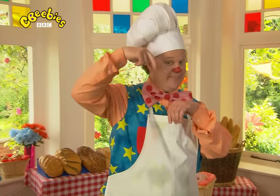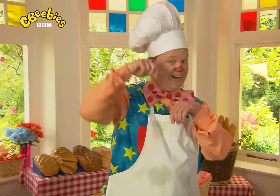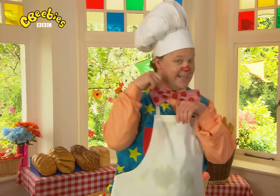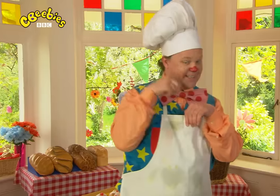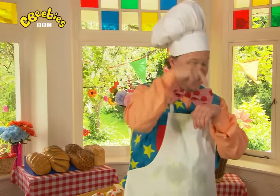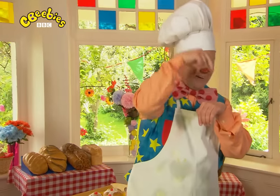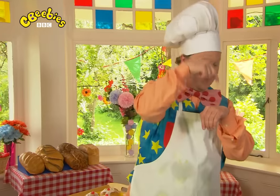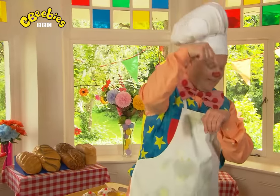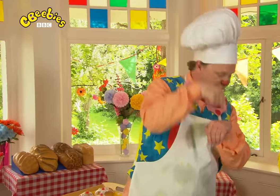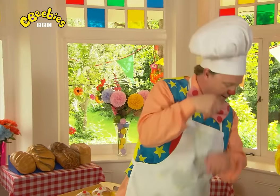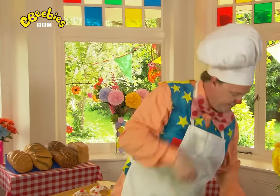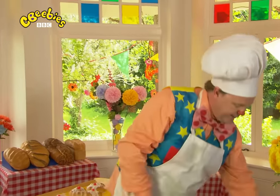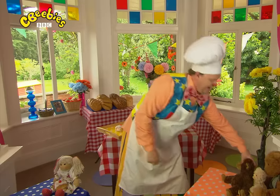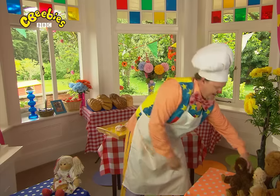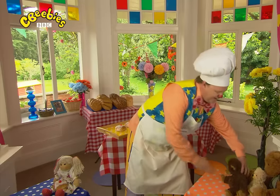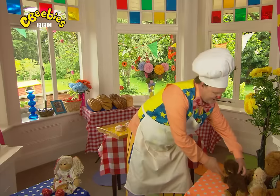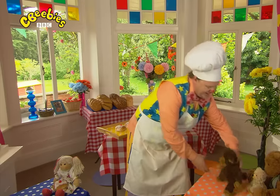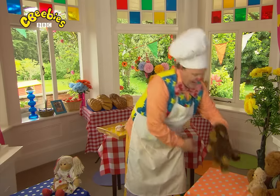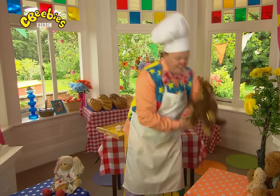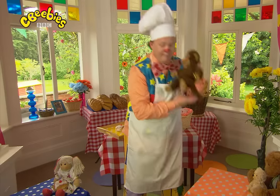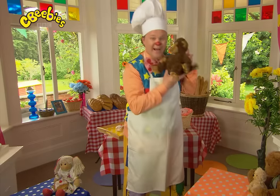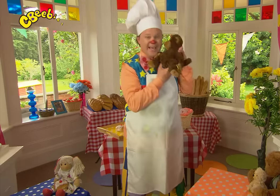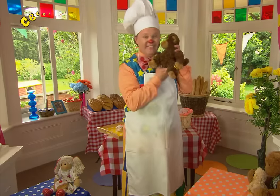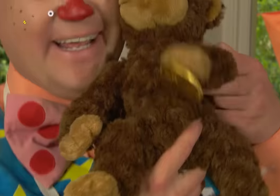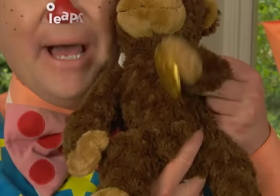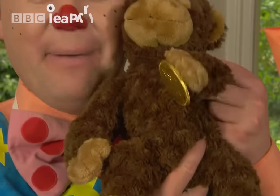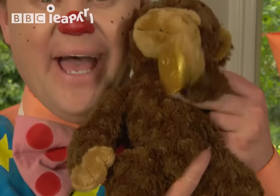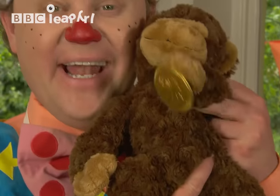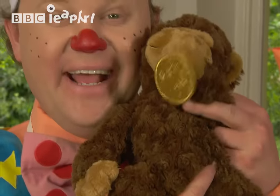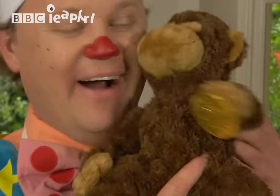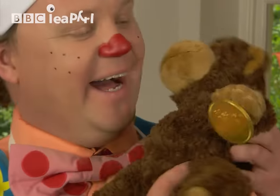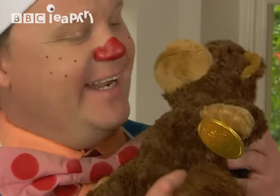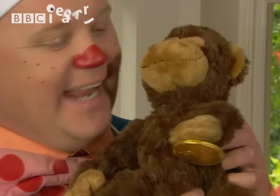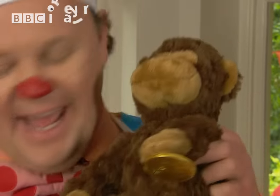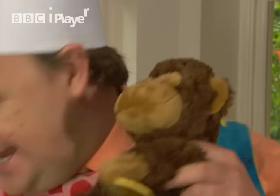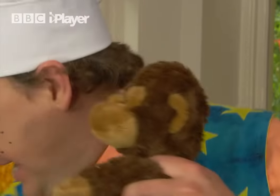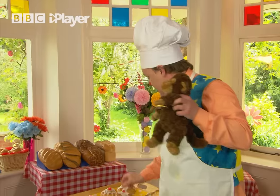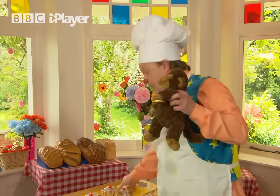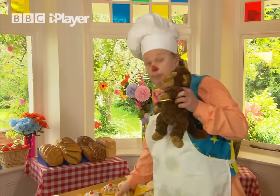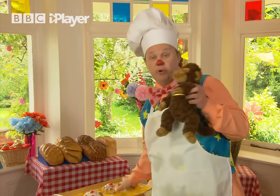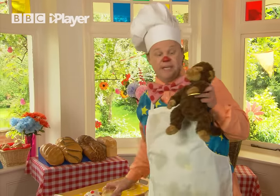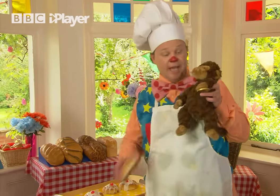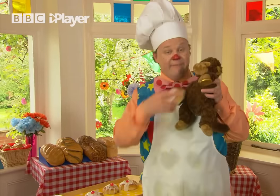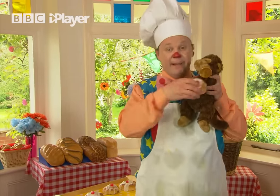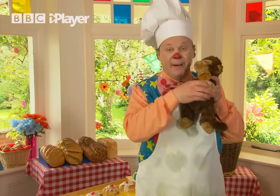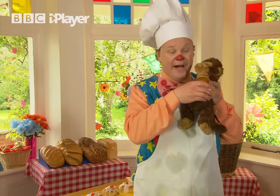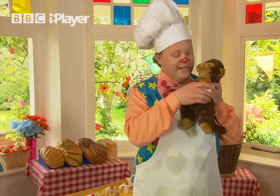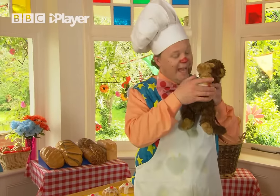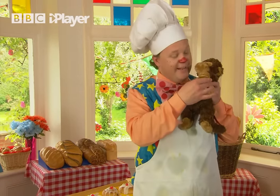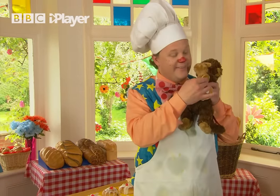with a cherry on the top. Along came Monkey with a penny one day, bought a currant bun and took